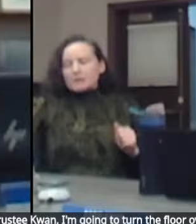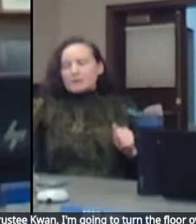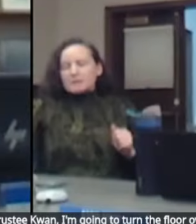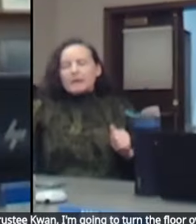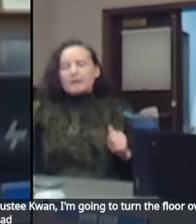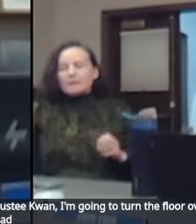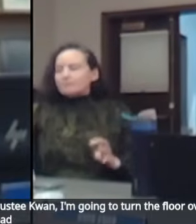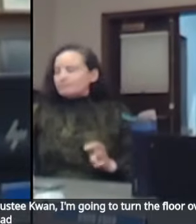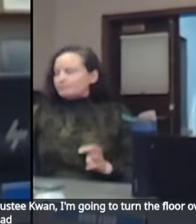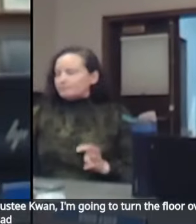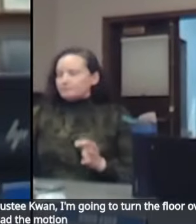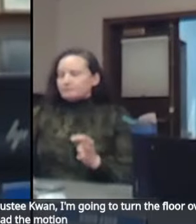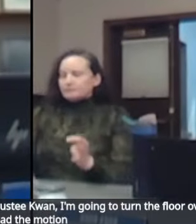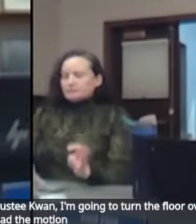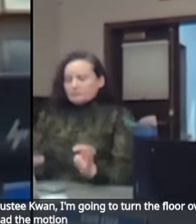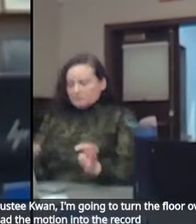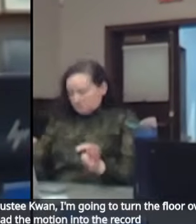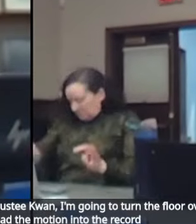the motion into the record.